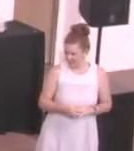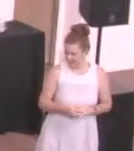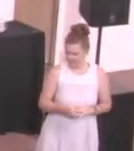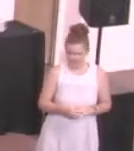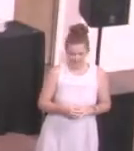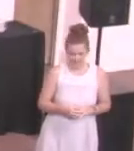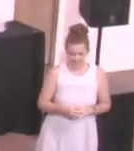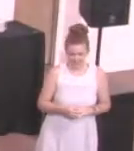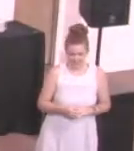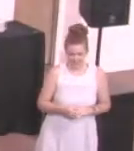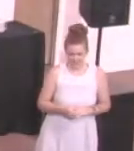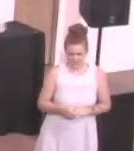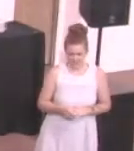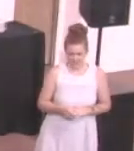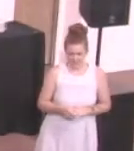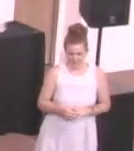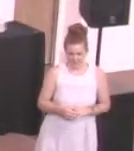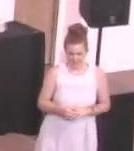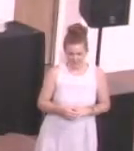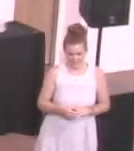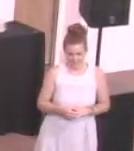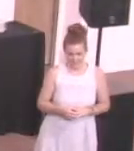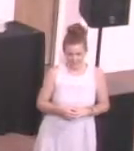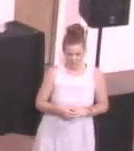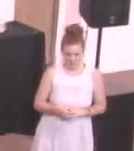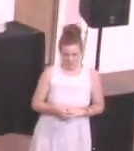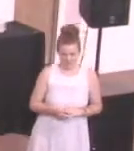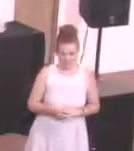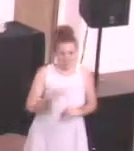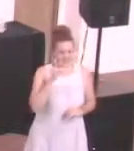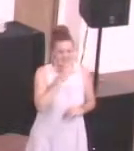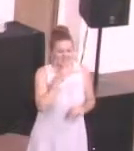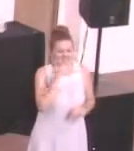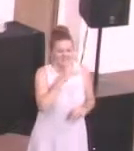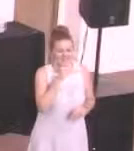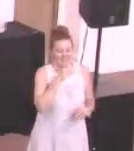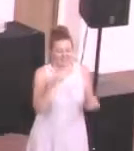another thing that grabs hold of us? Sir, you in the back. Lying.